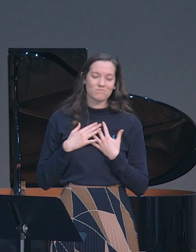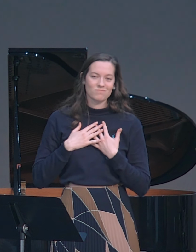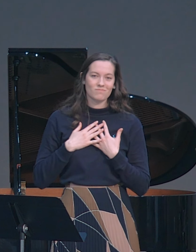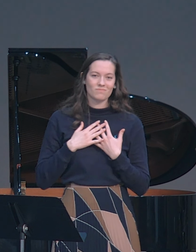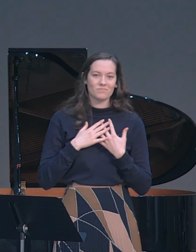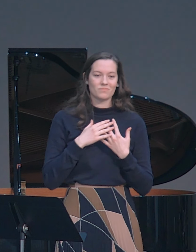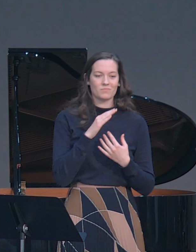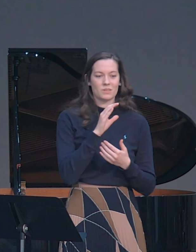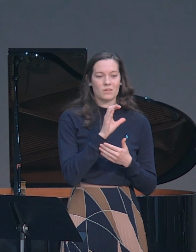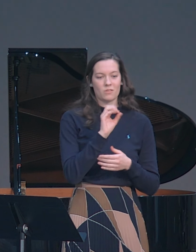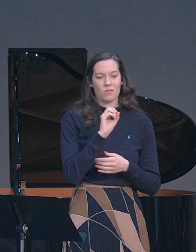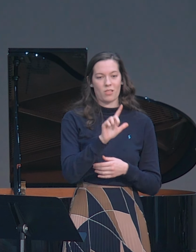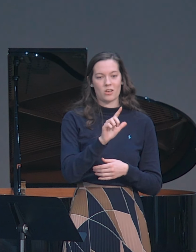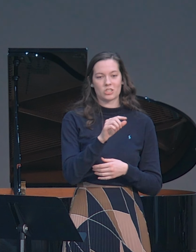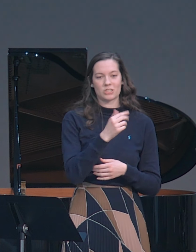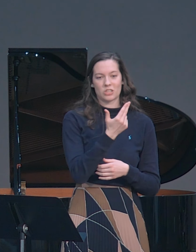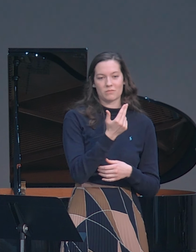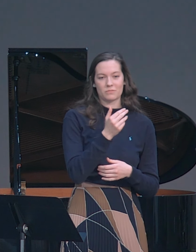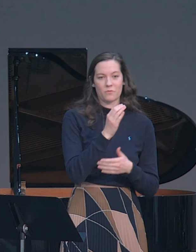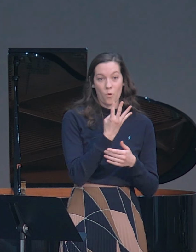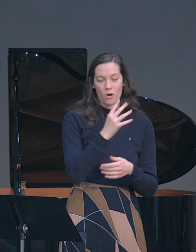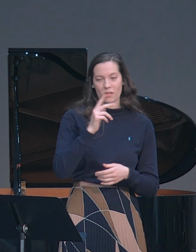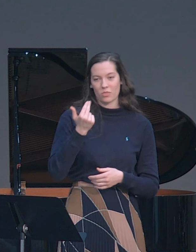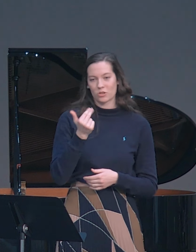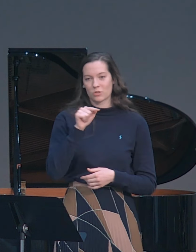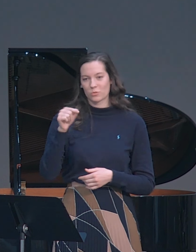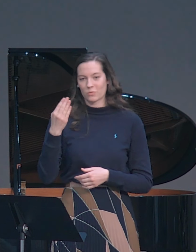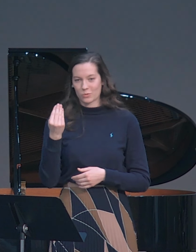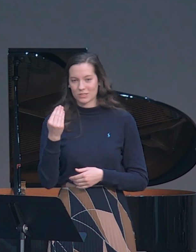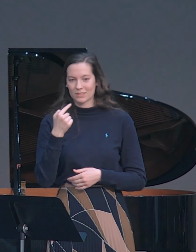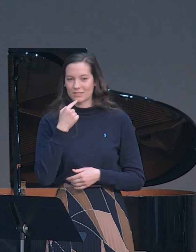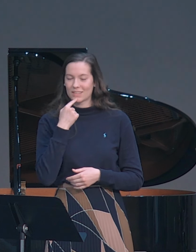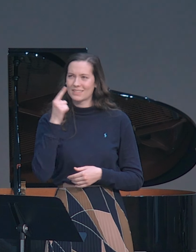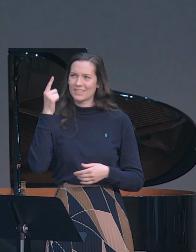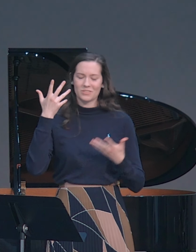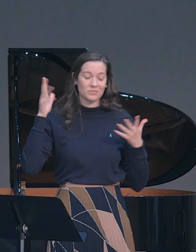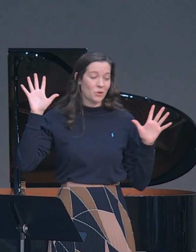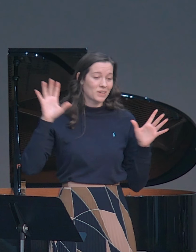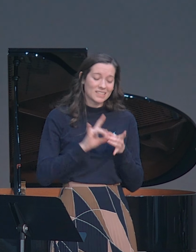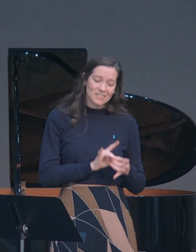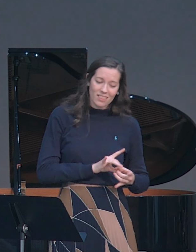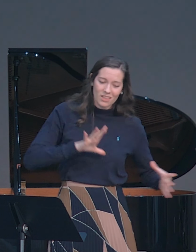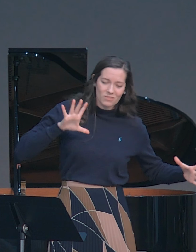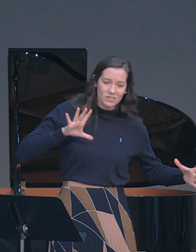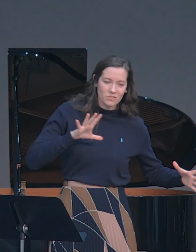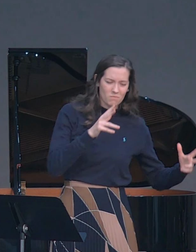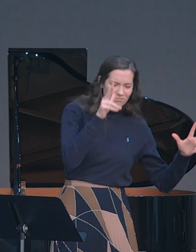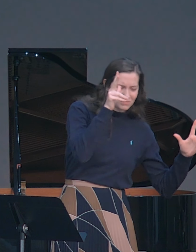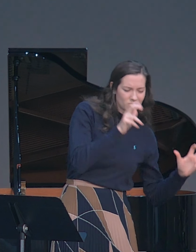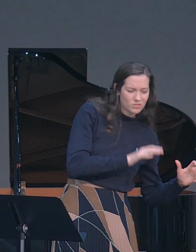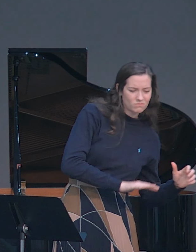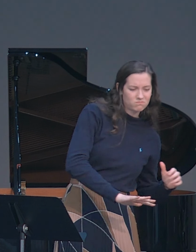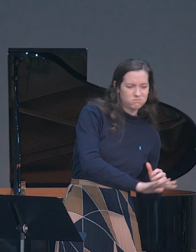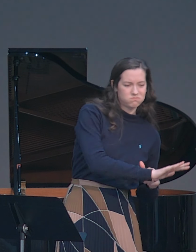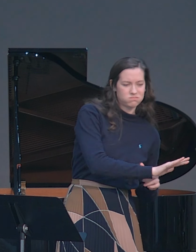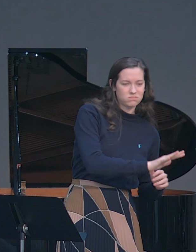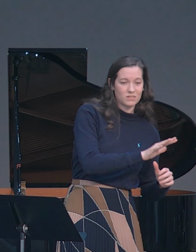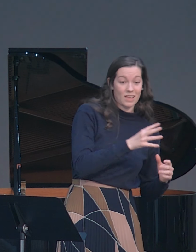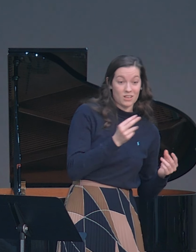Colossians 1:13-14 says this: "He has delivered us from the domain of darkness and transferred us into